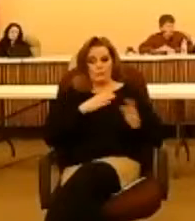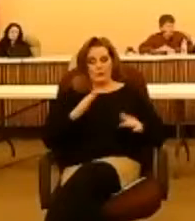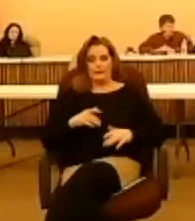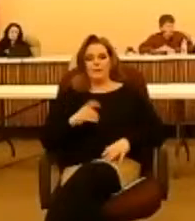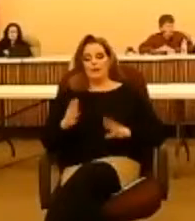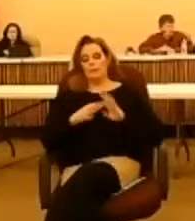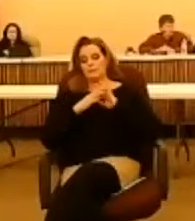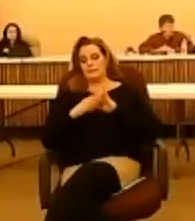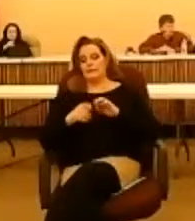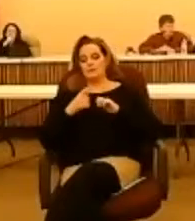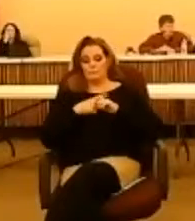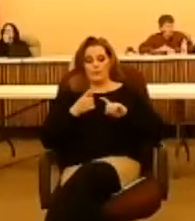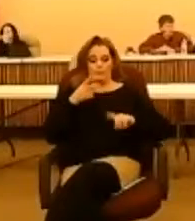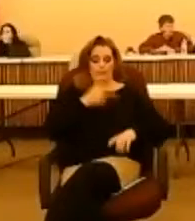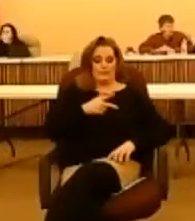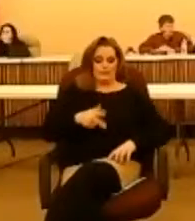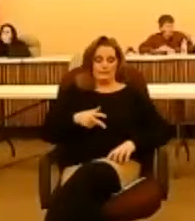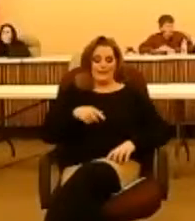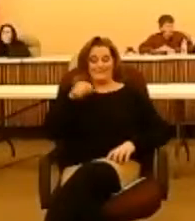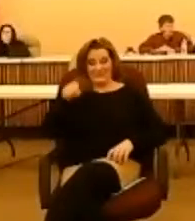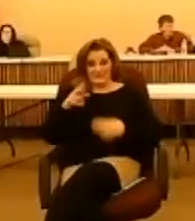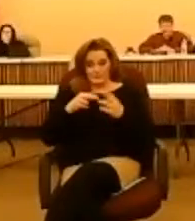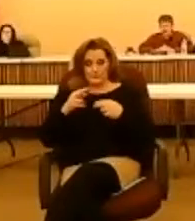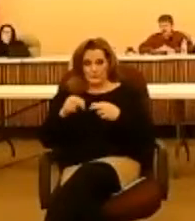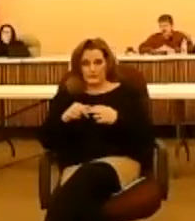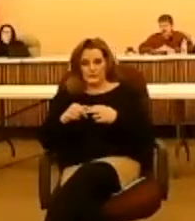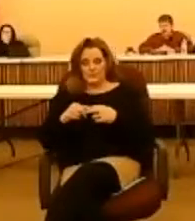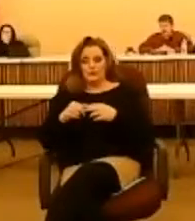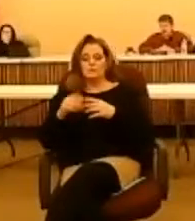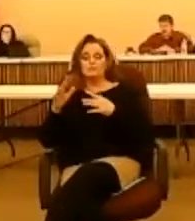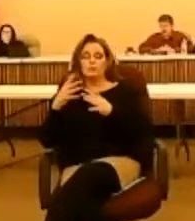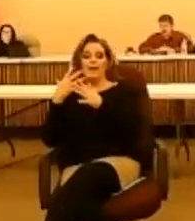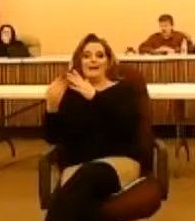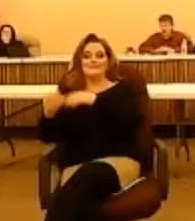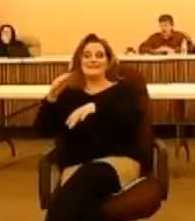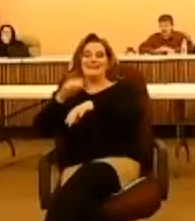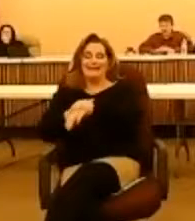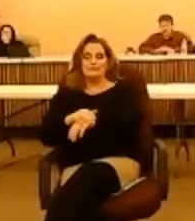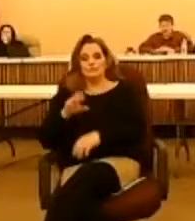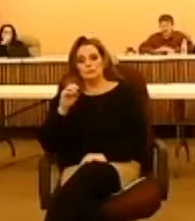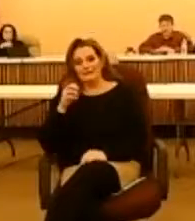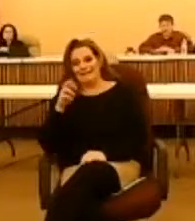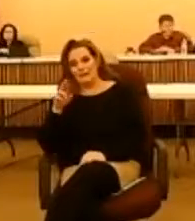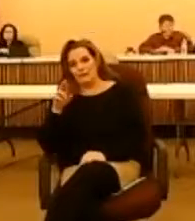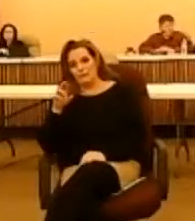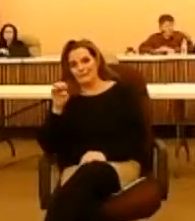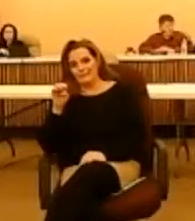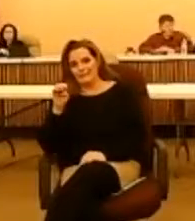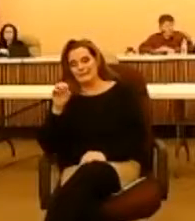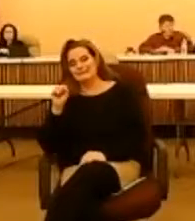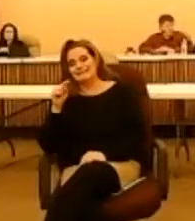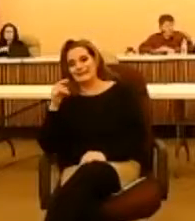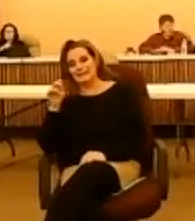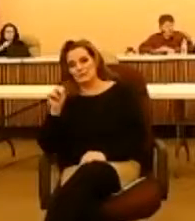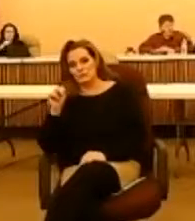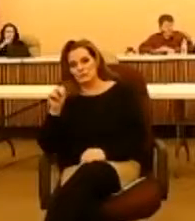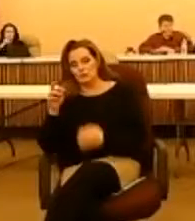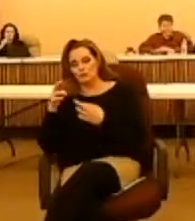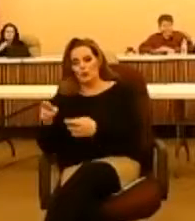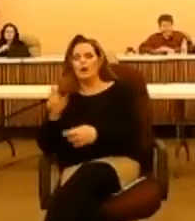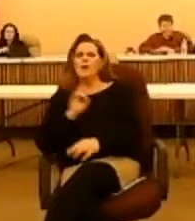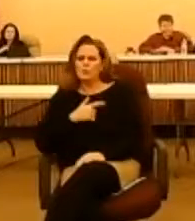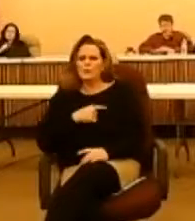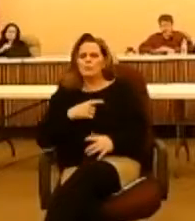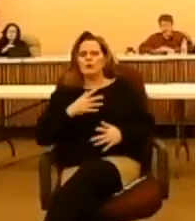the parking lot of this building to the exit out onto Erie Station Road. We were concerned that there would be